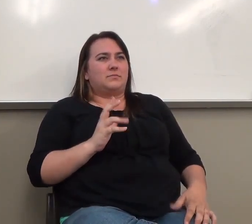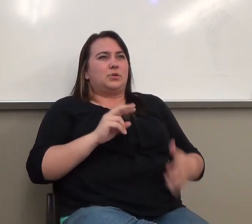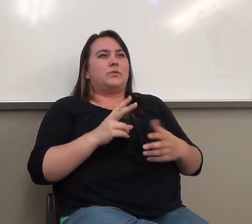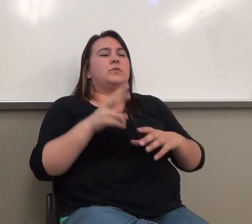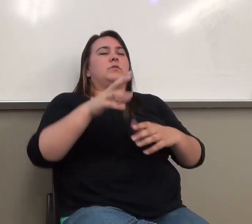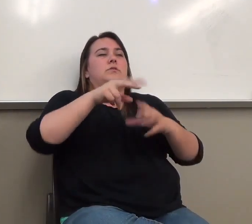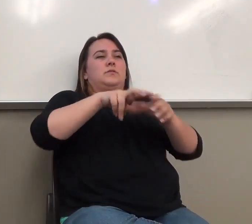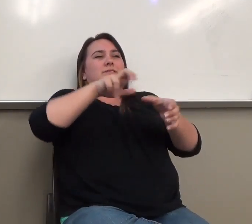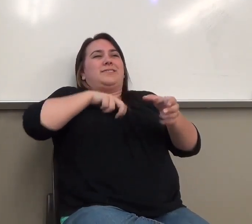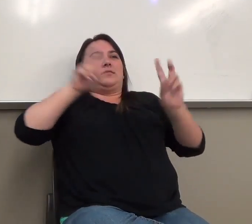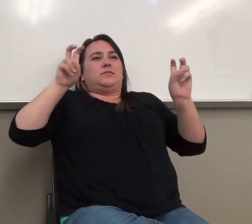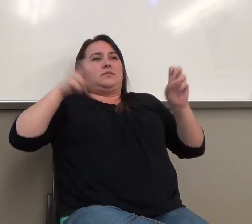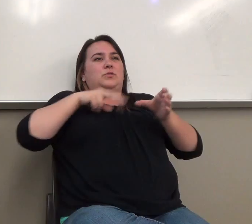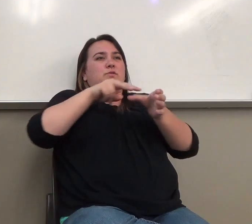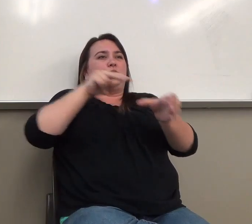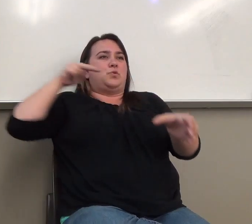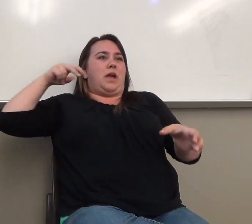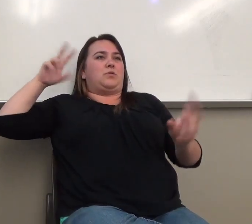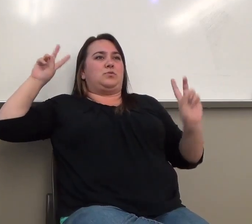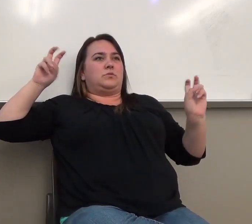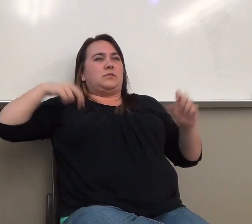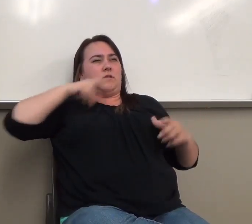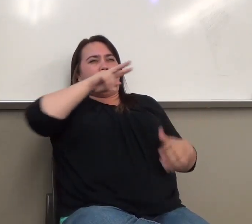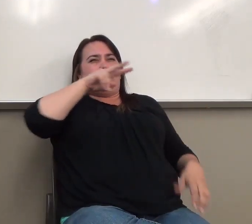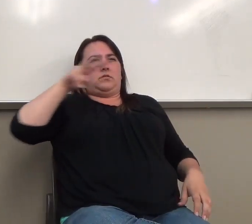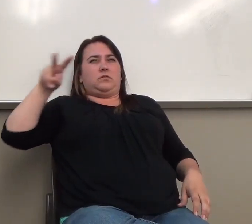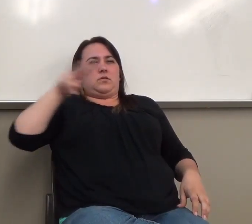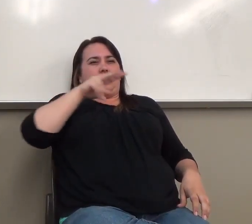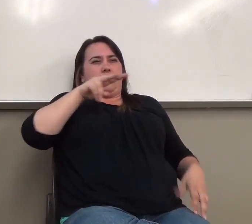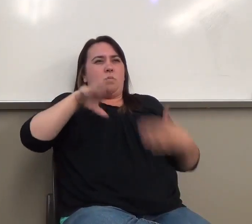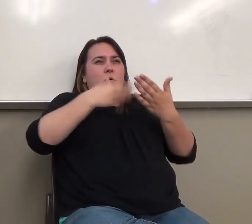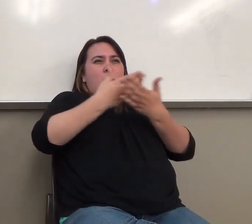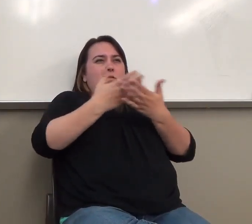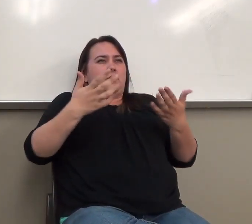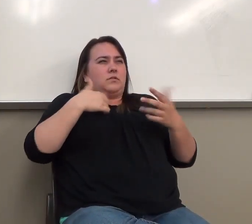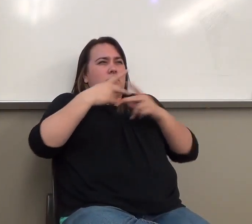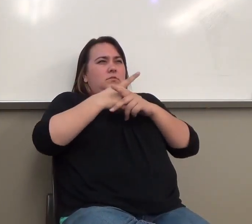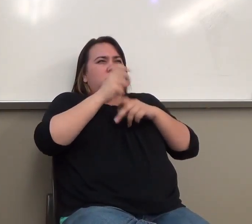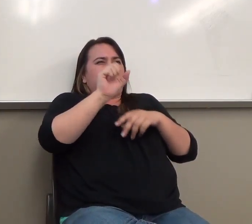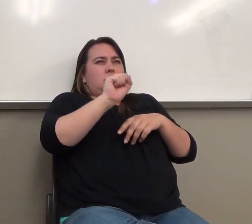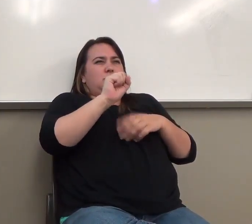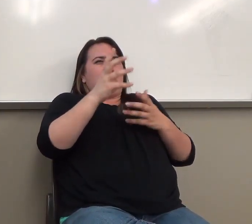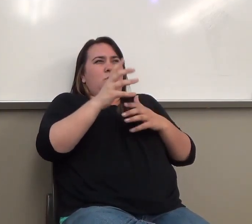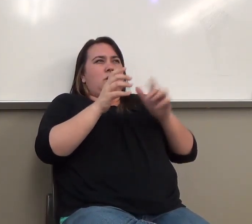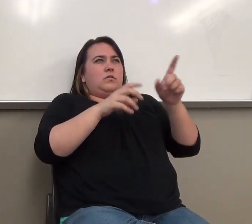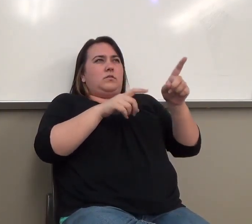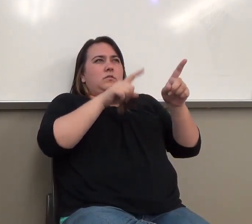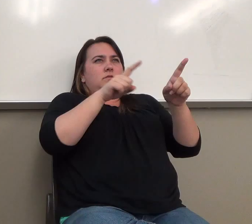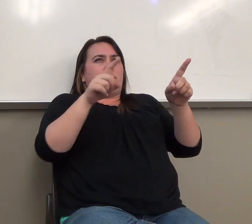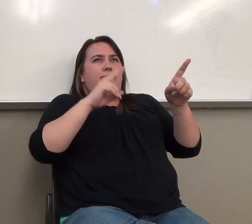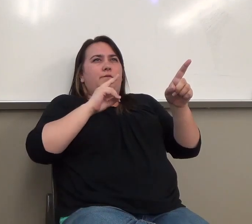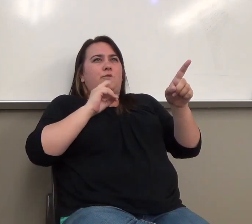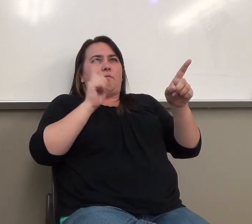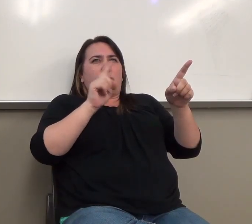has with the nearest noun, which is development. So you come up with developments have, okay? But you need to go back and check